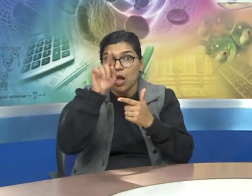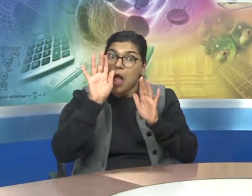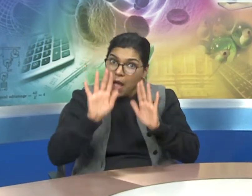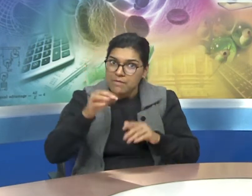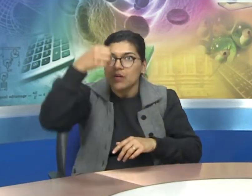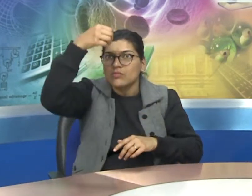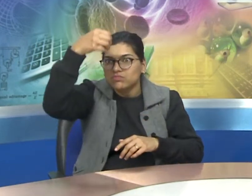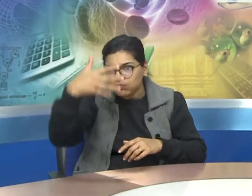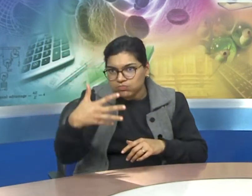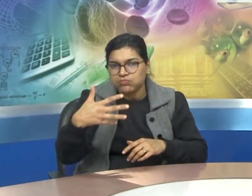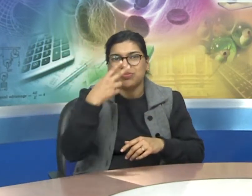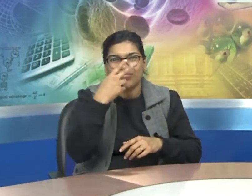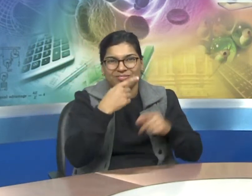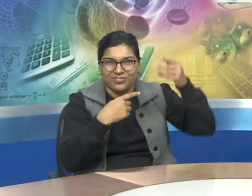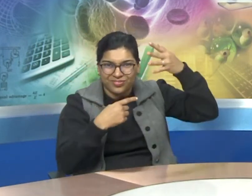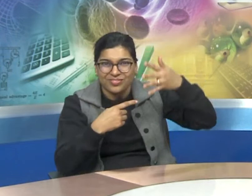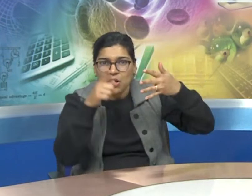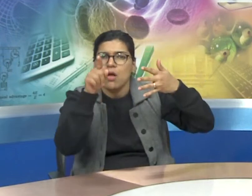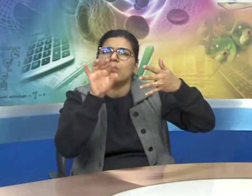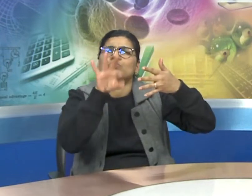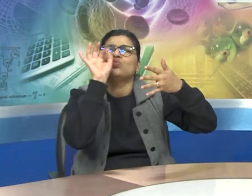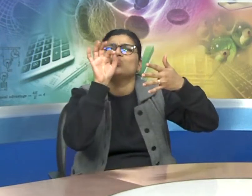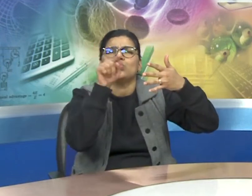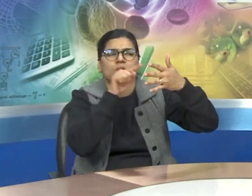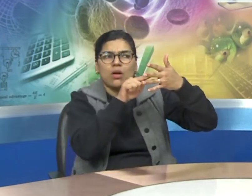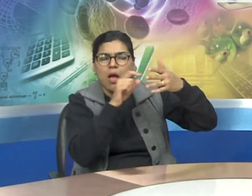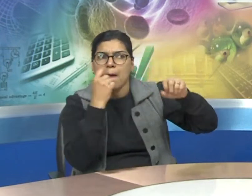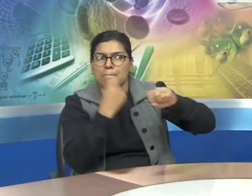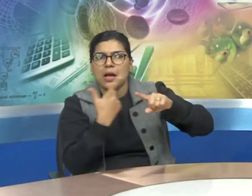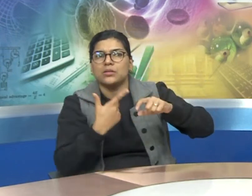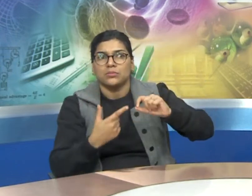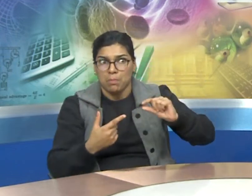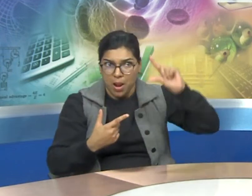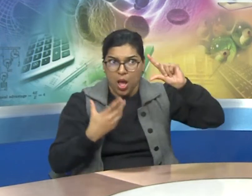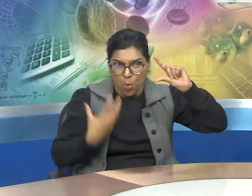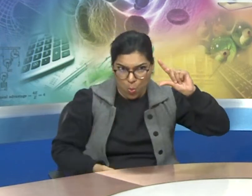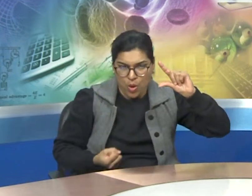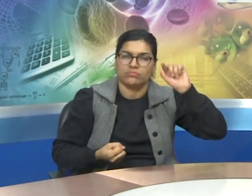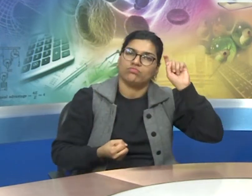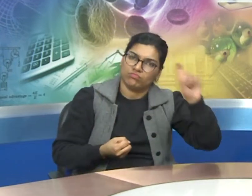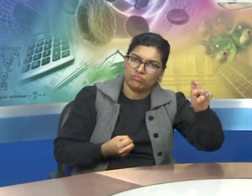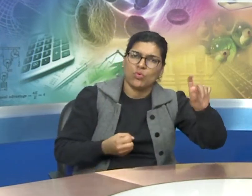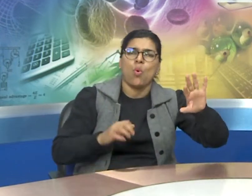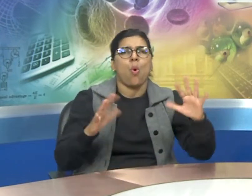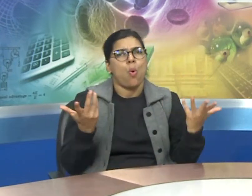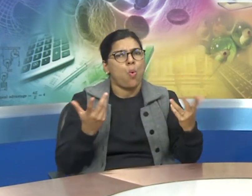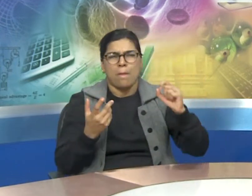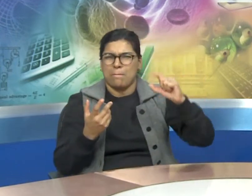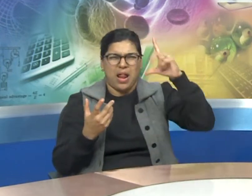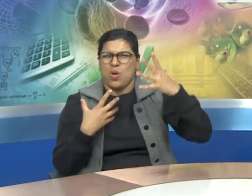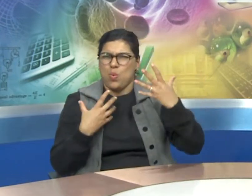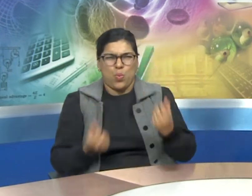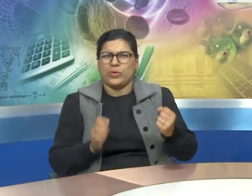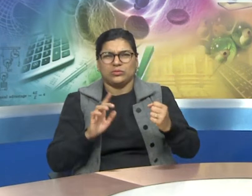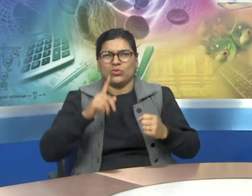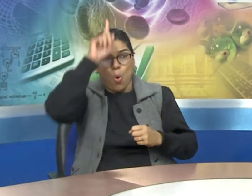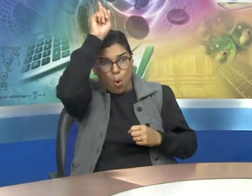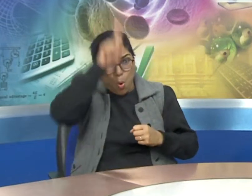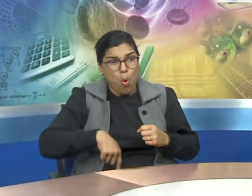available. You can choose any option according to your